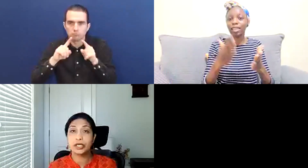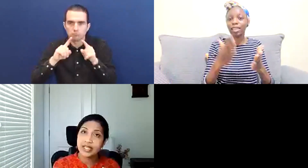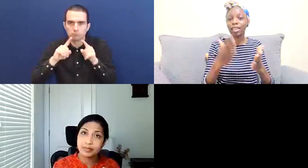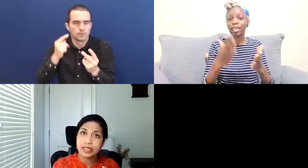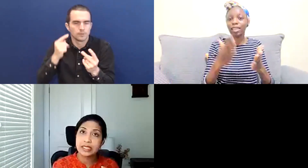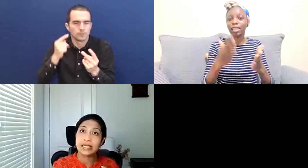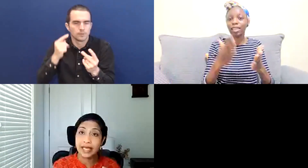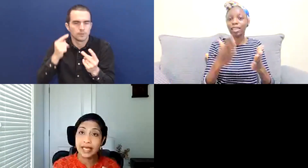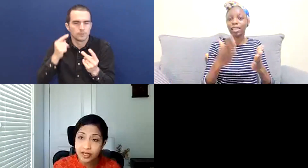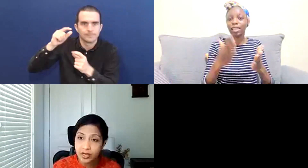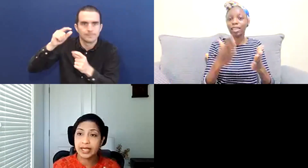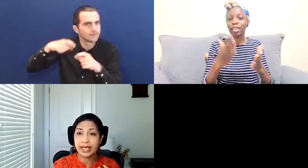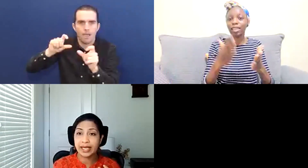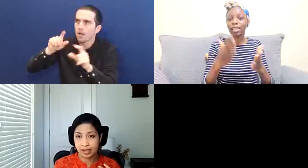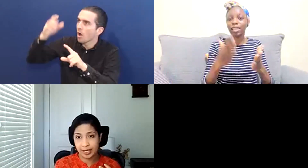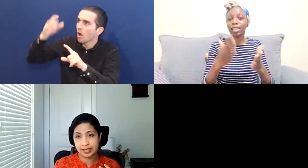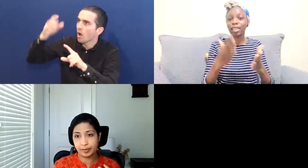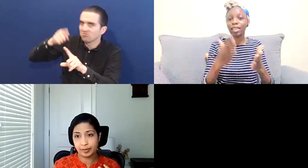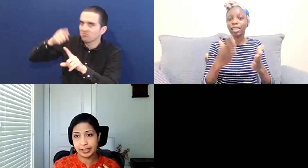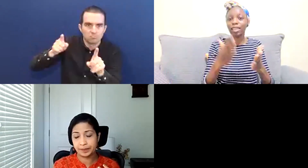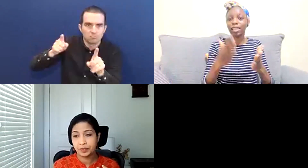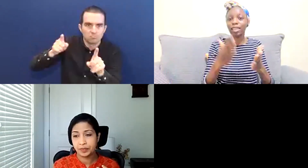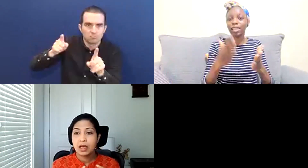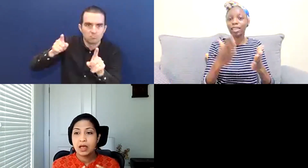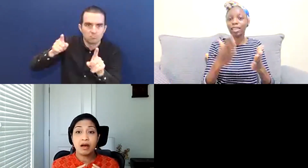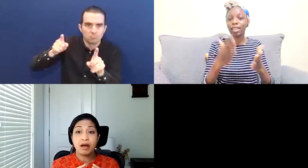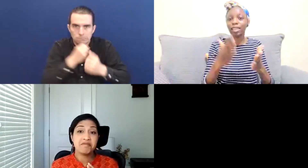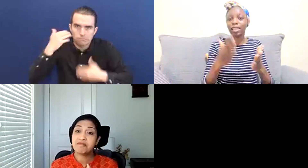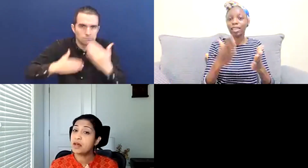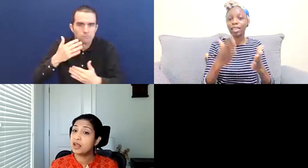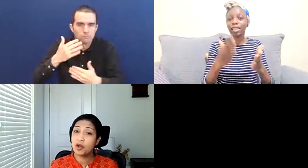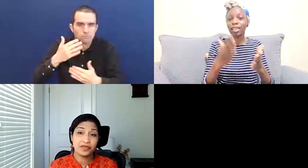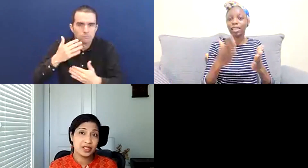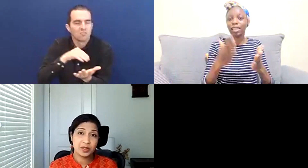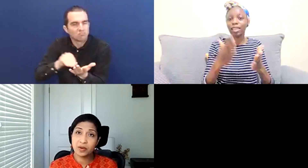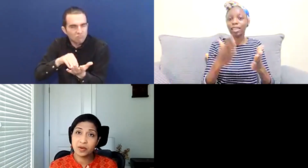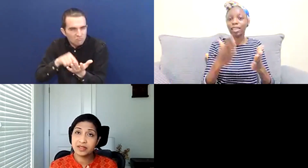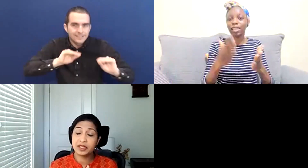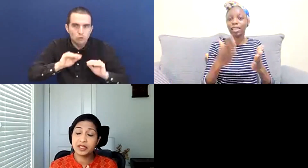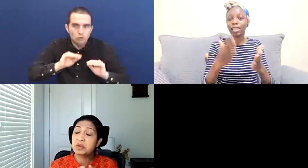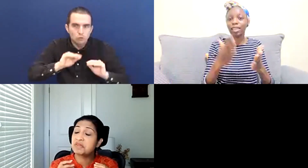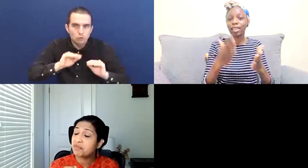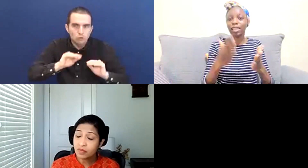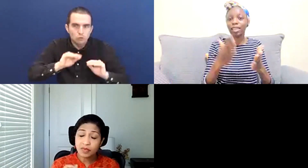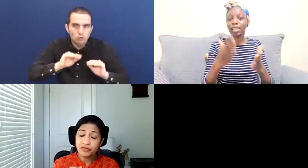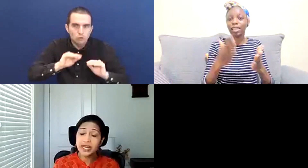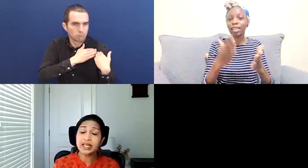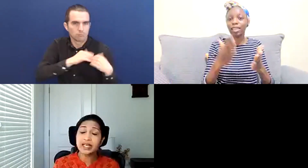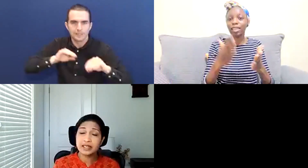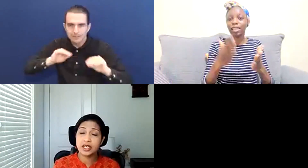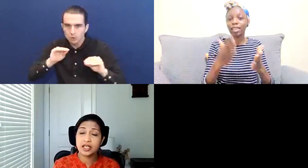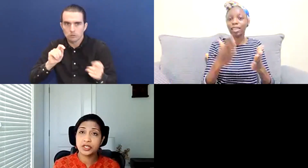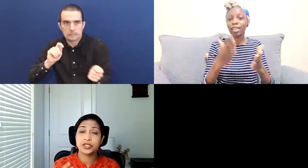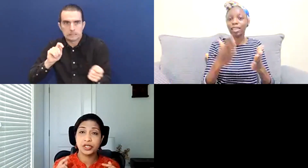system, including low investments in their training and capacity building. a lot of the discourse includes very